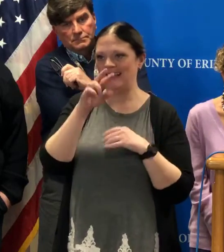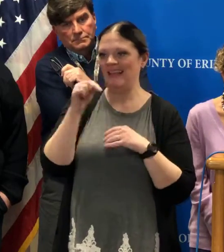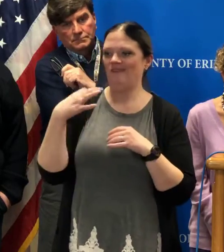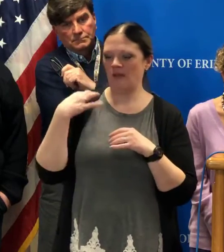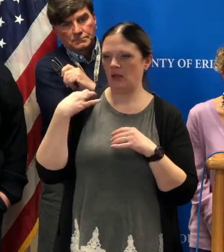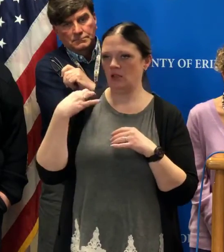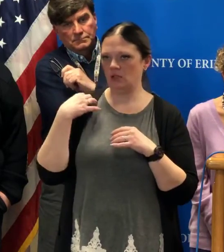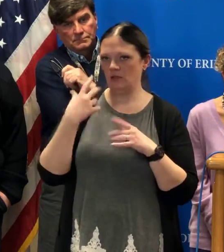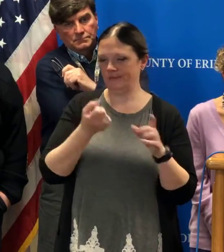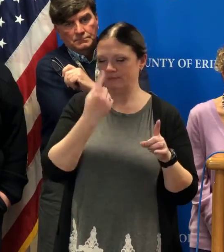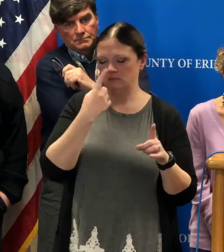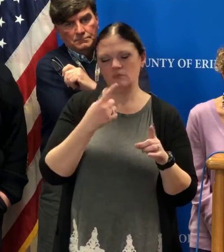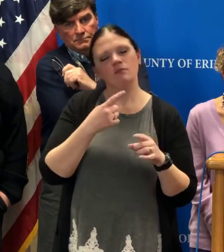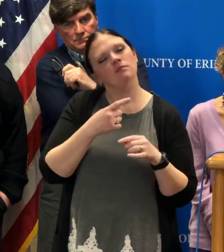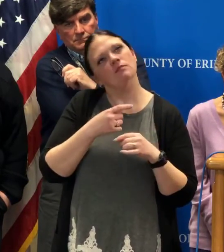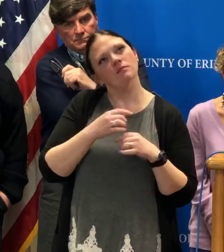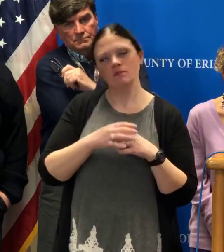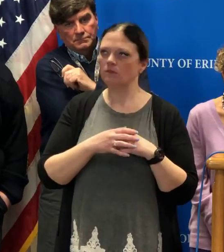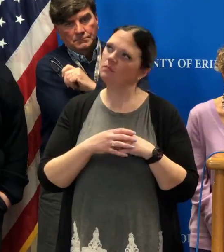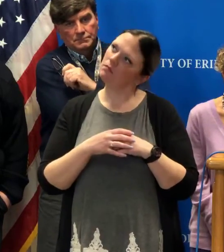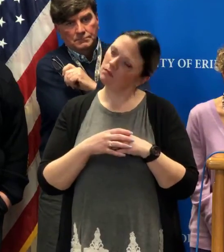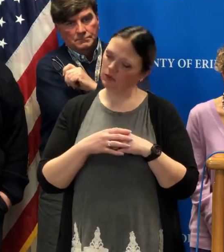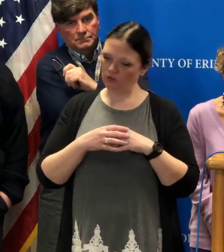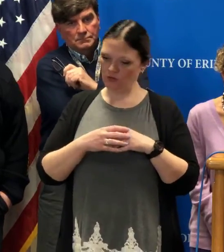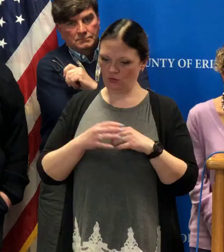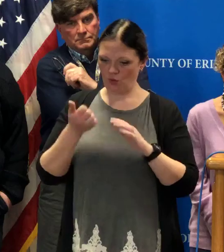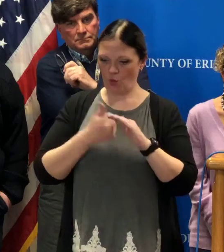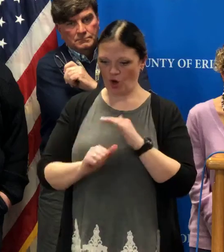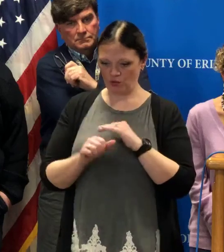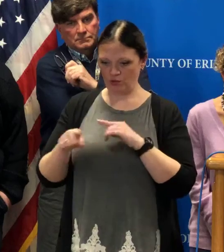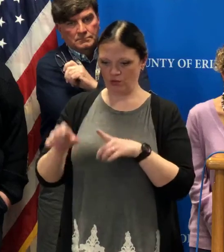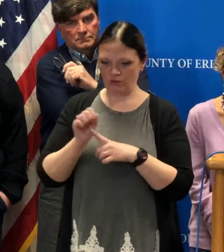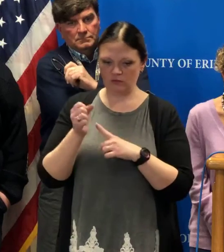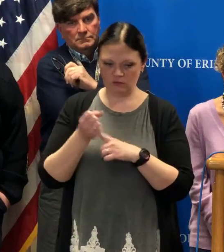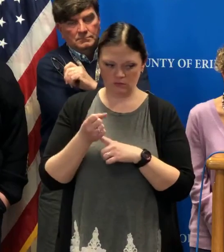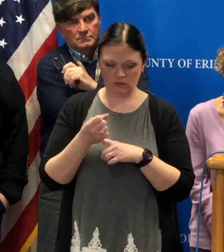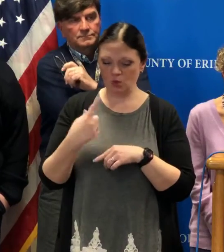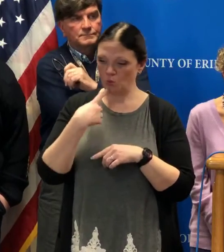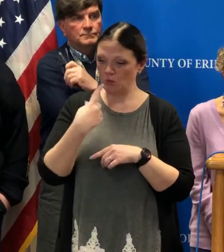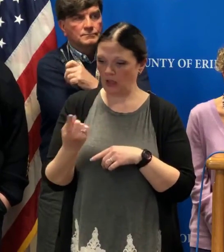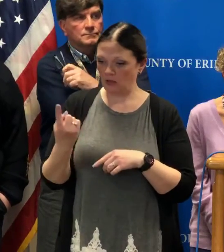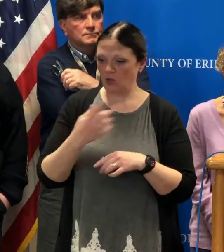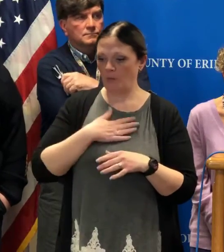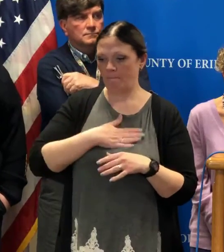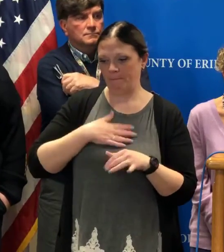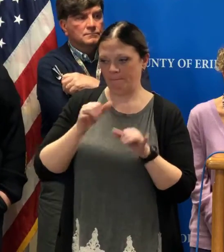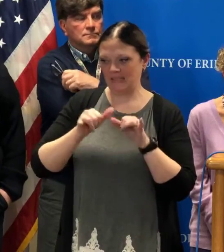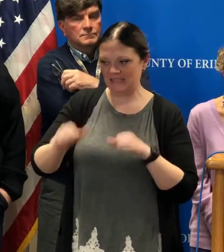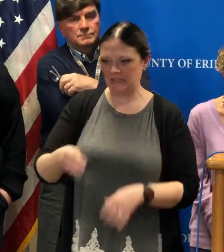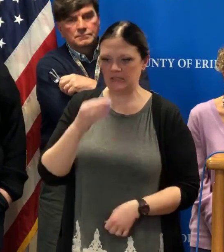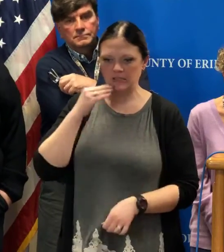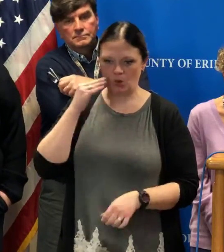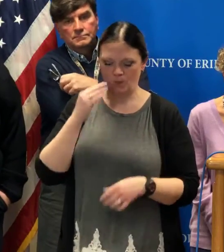But I'm wondering, under those circumstances, and you tell someone, please stay home.